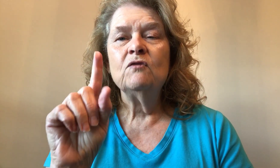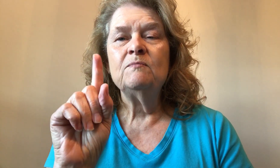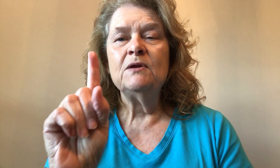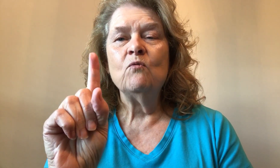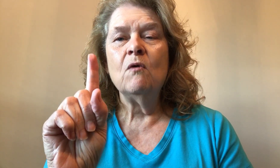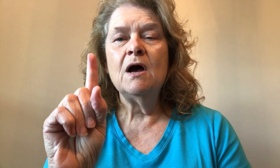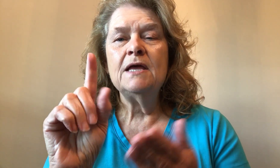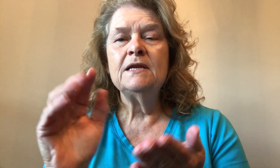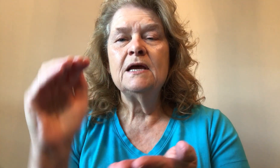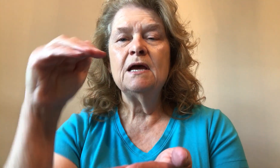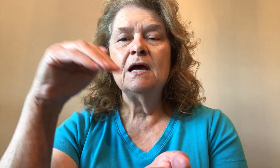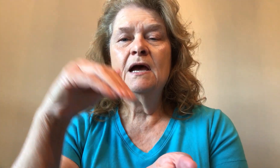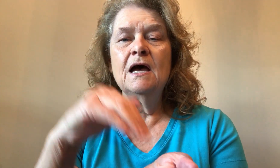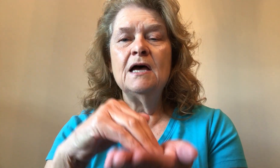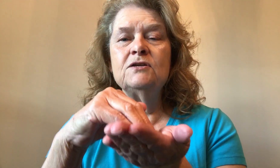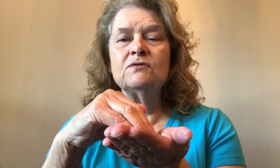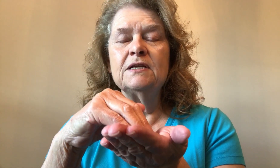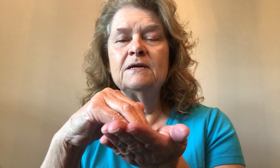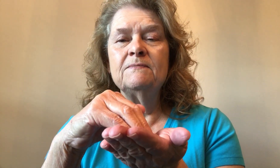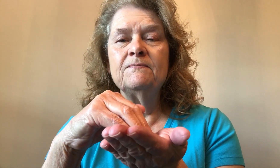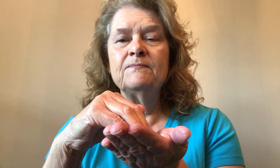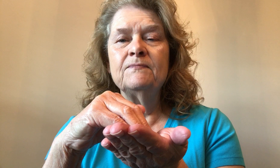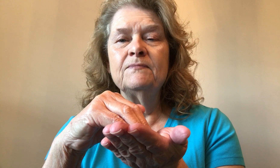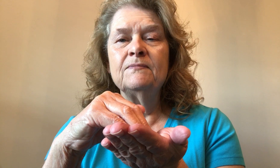be 100.